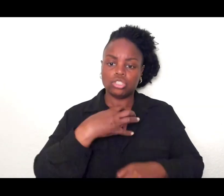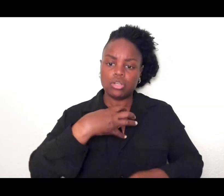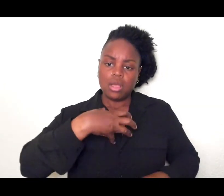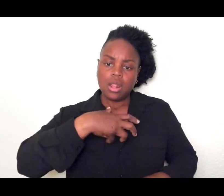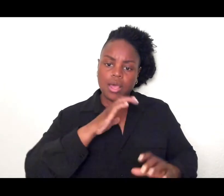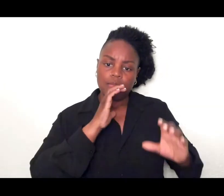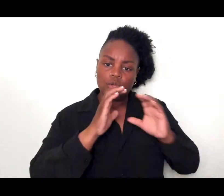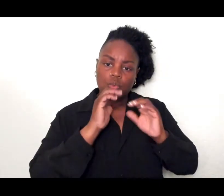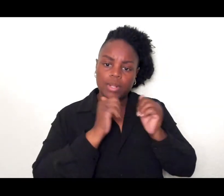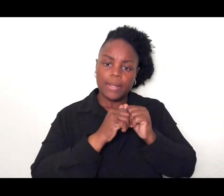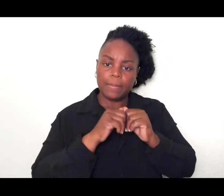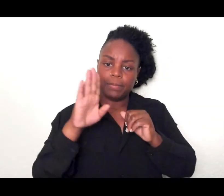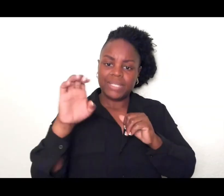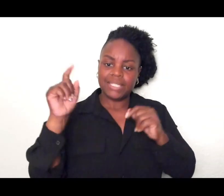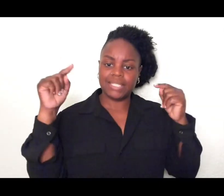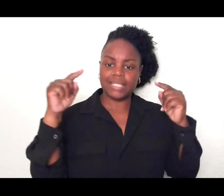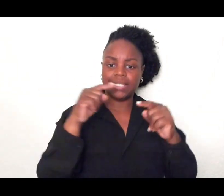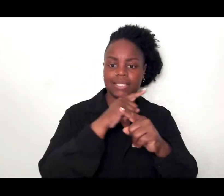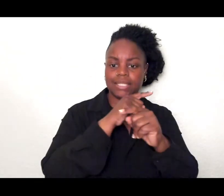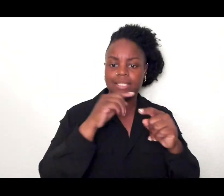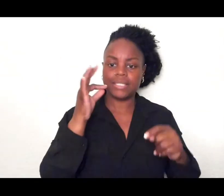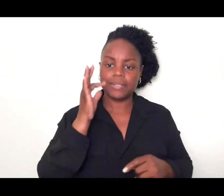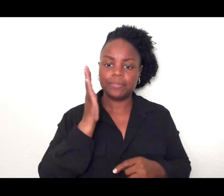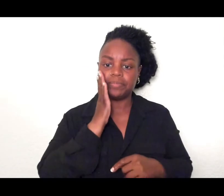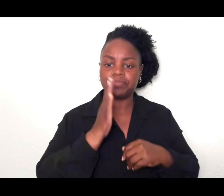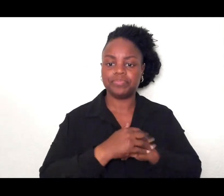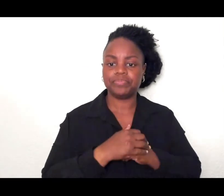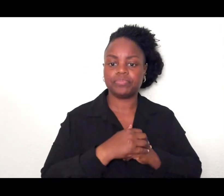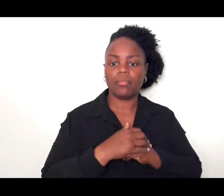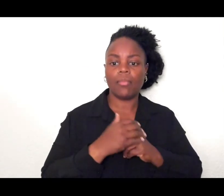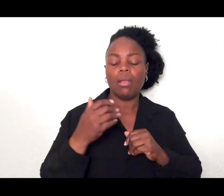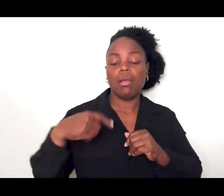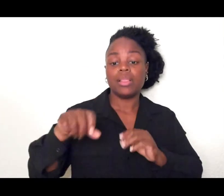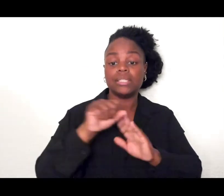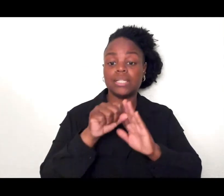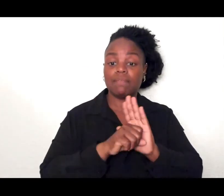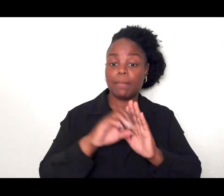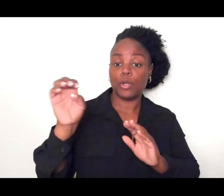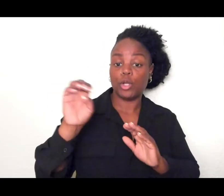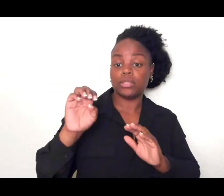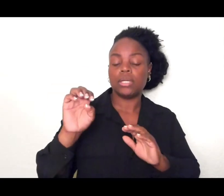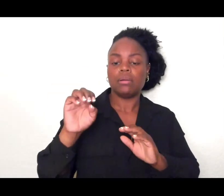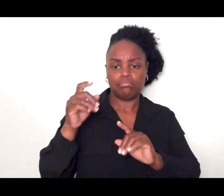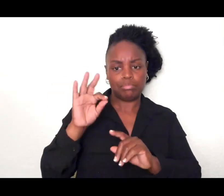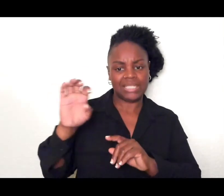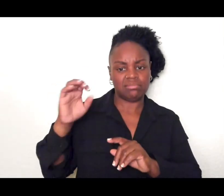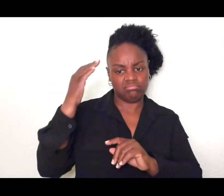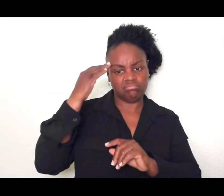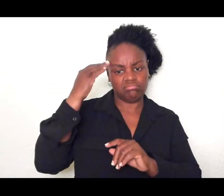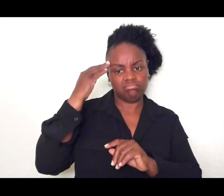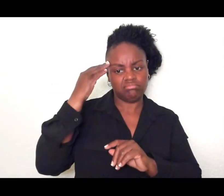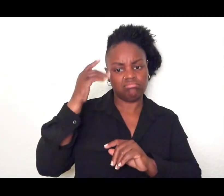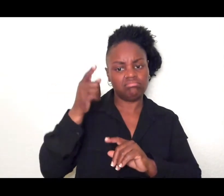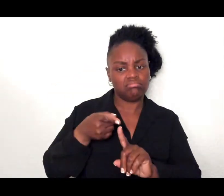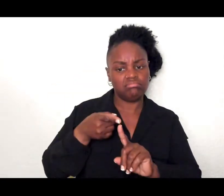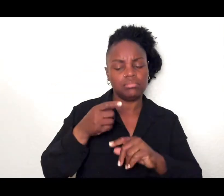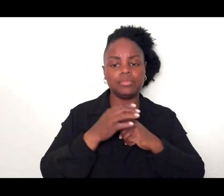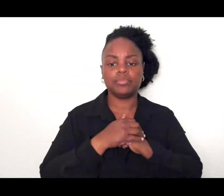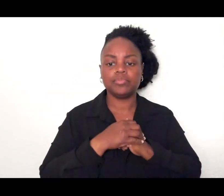people, recognizing stolen land, fighting for a future where your fat body can